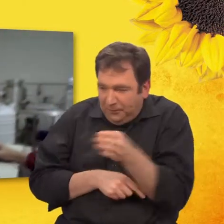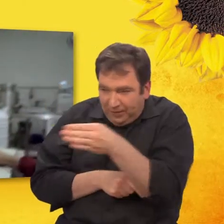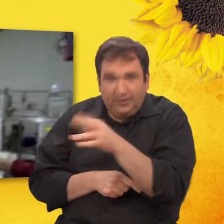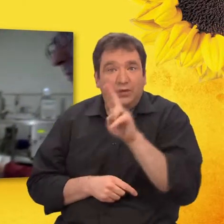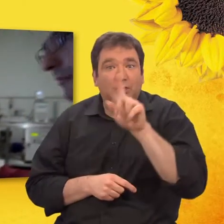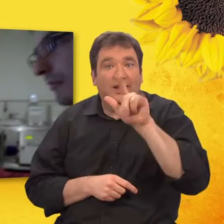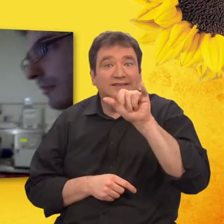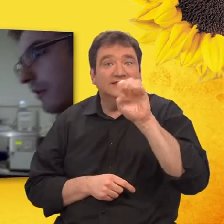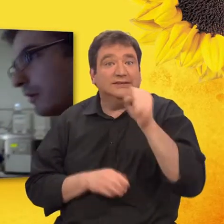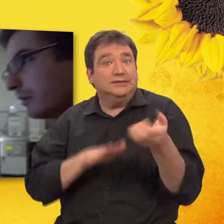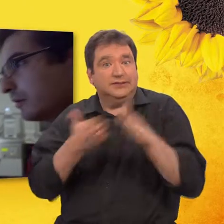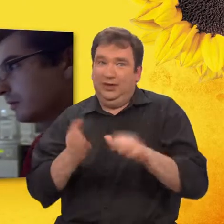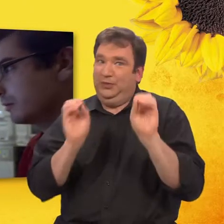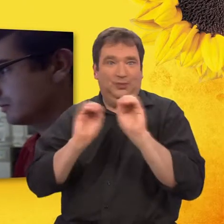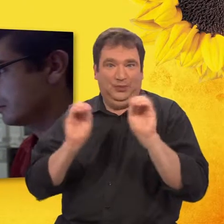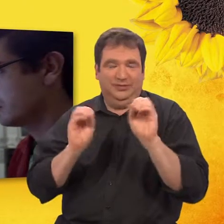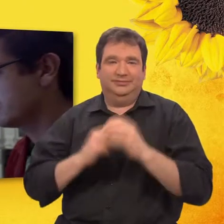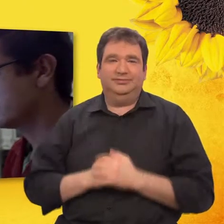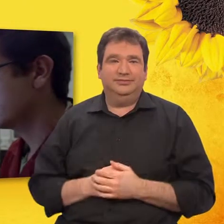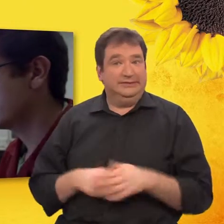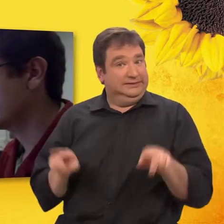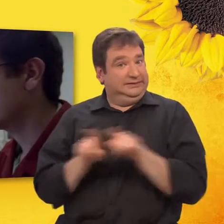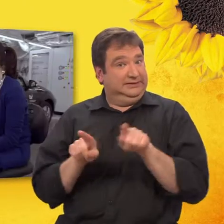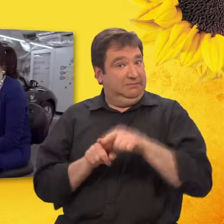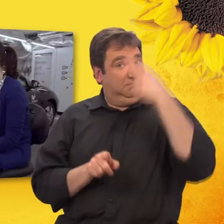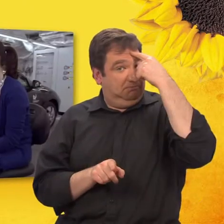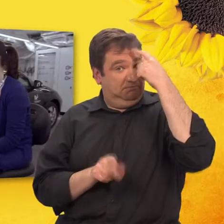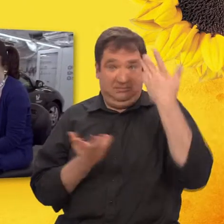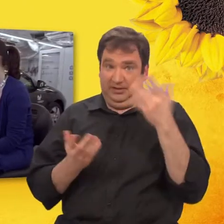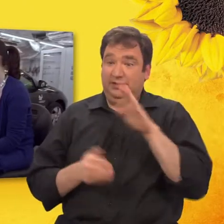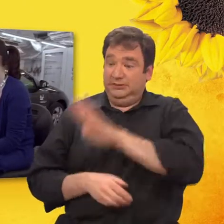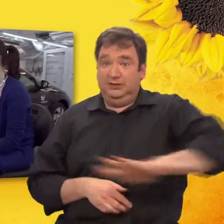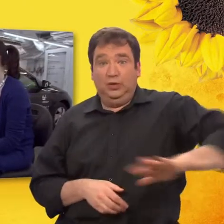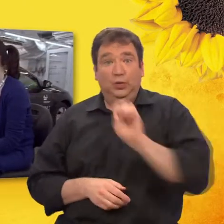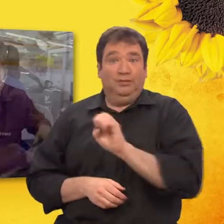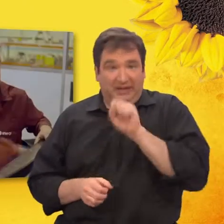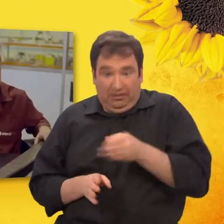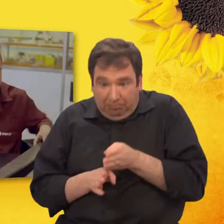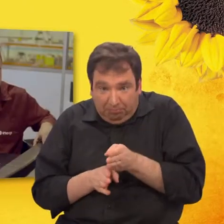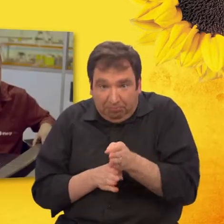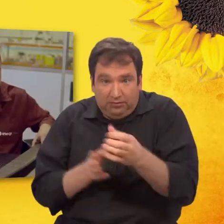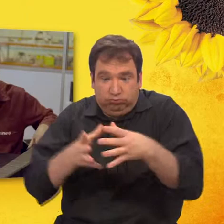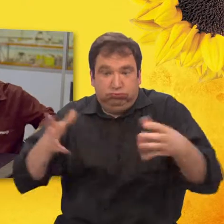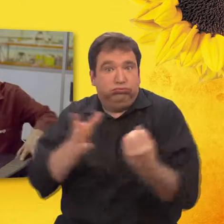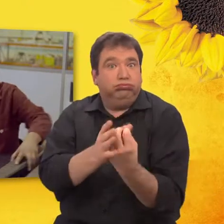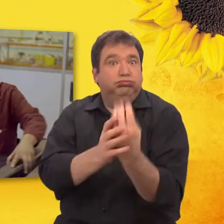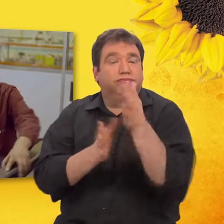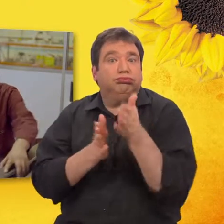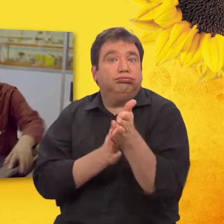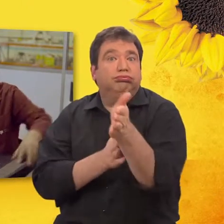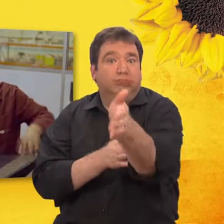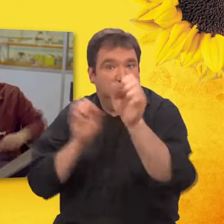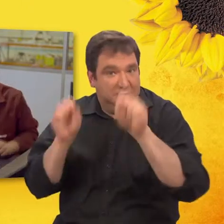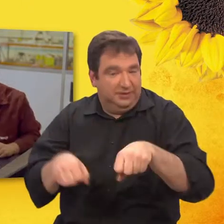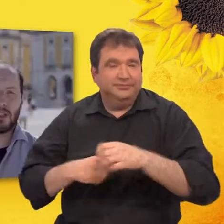Shrewdness and skillfulness saved Ulysses from a most certain death. With the same arms, the south of Europe can build a path